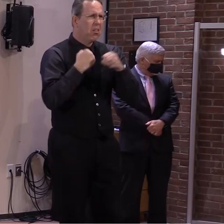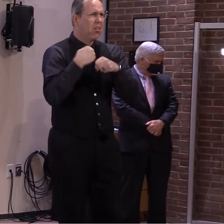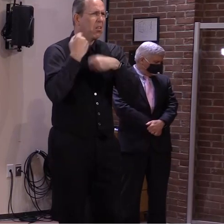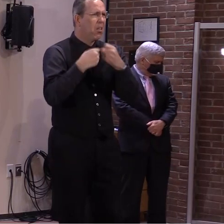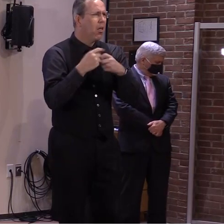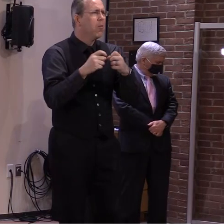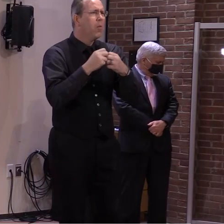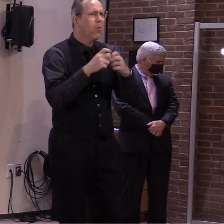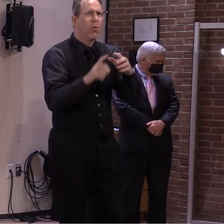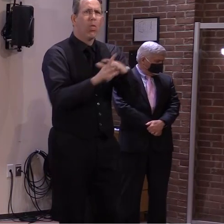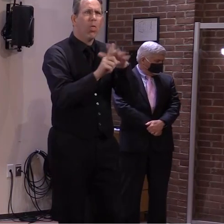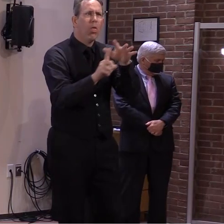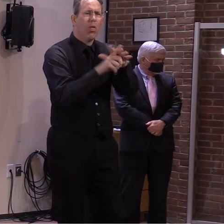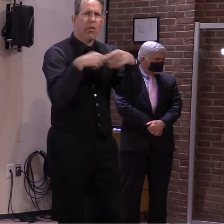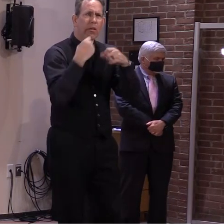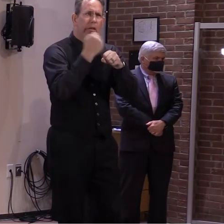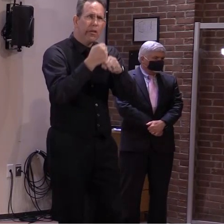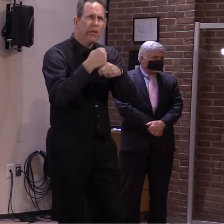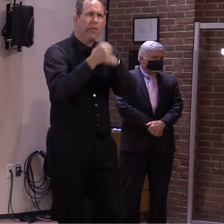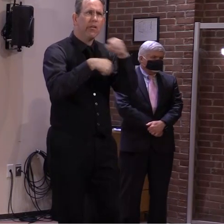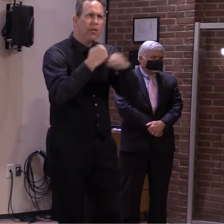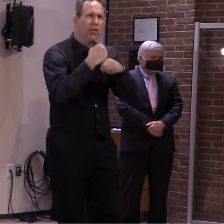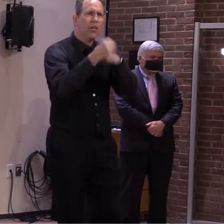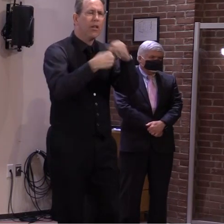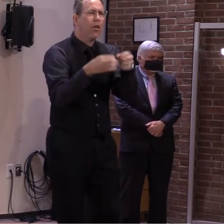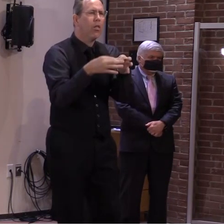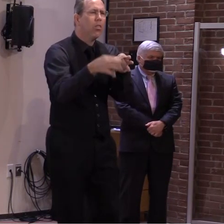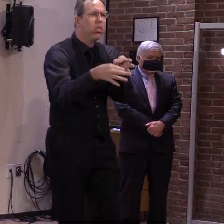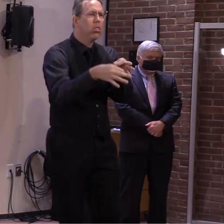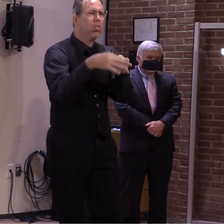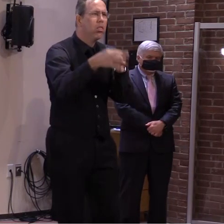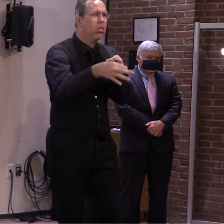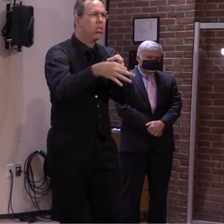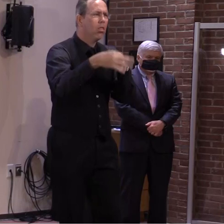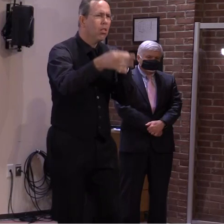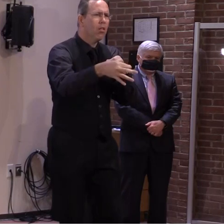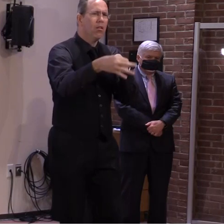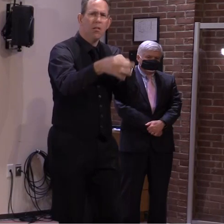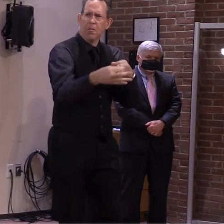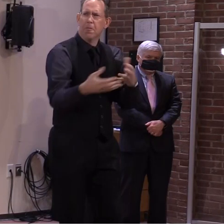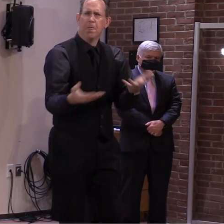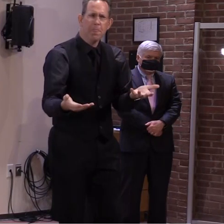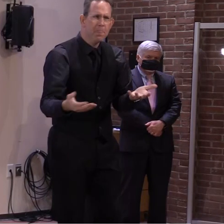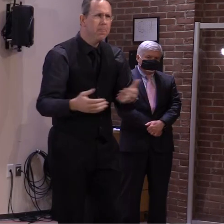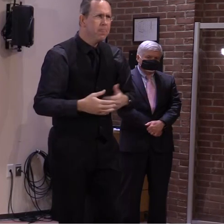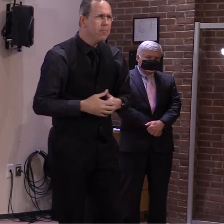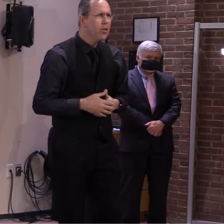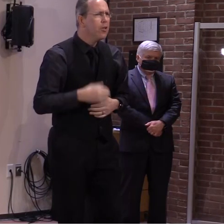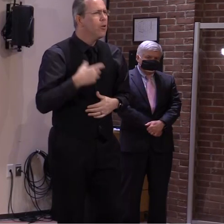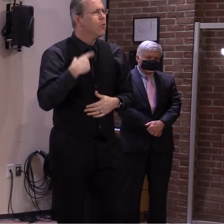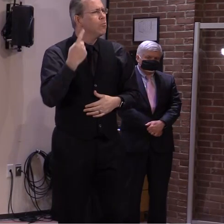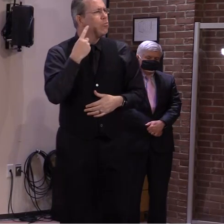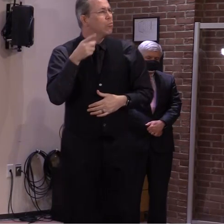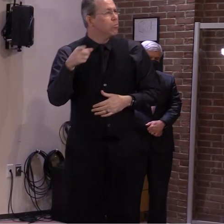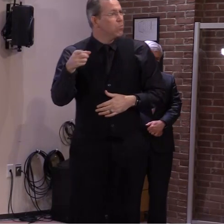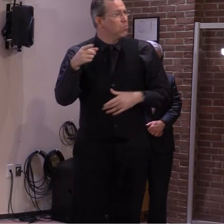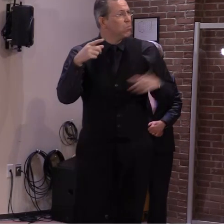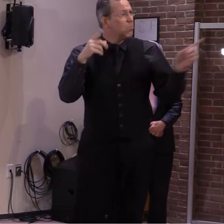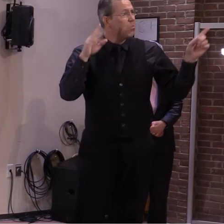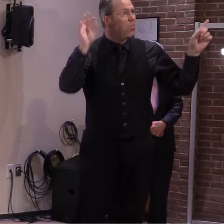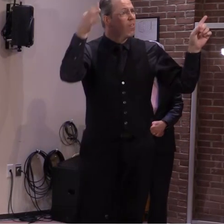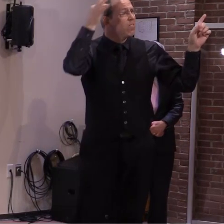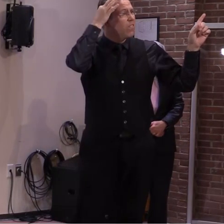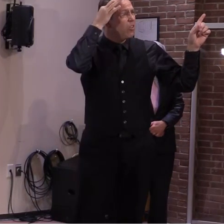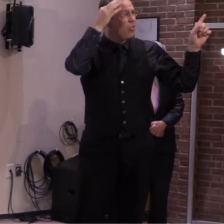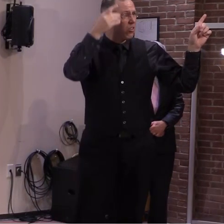You see a similar parallel with all the money that Washington is passing out to every town and city and county and state